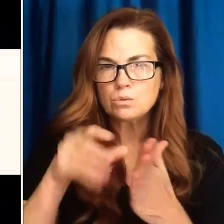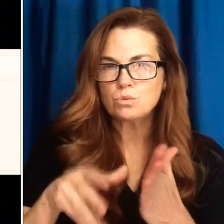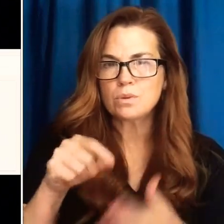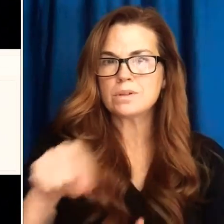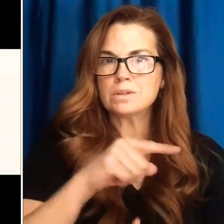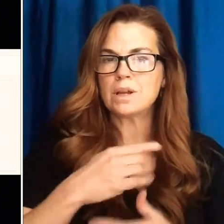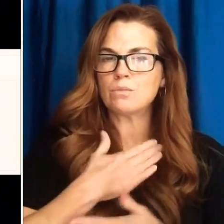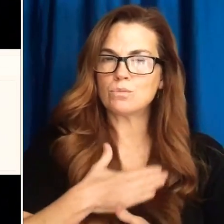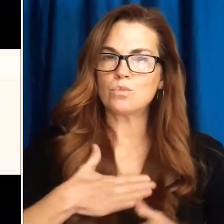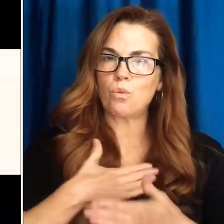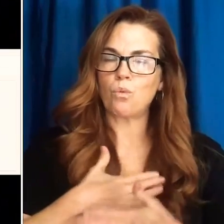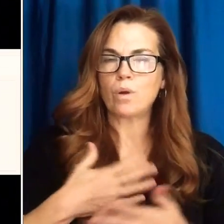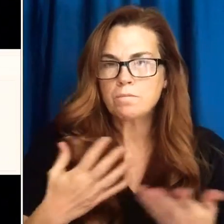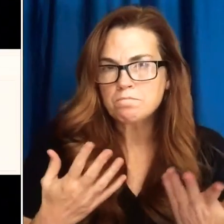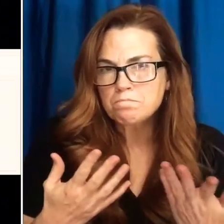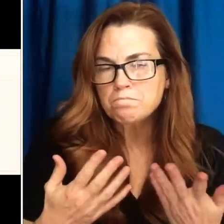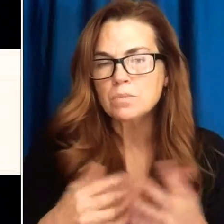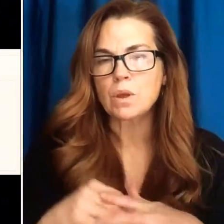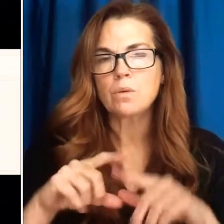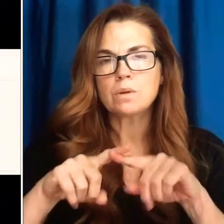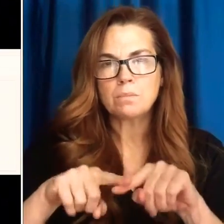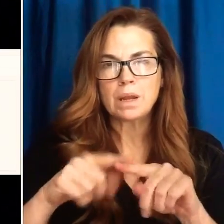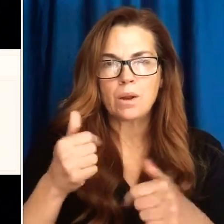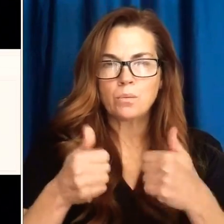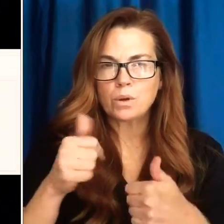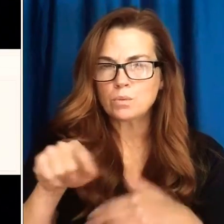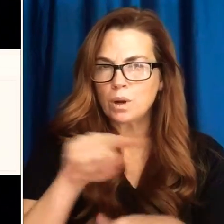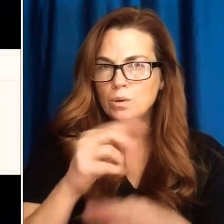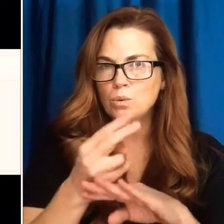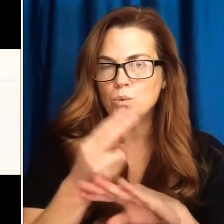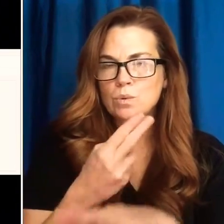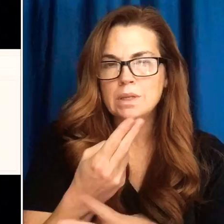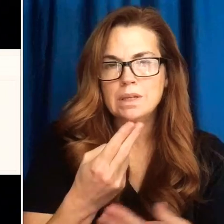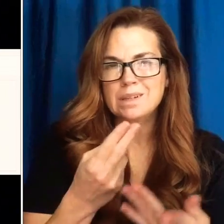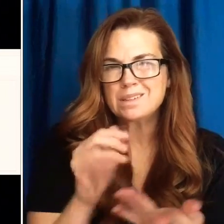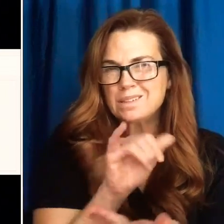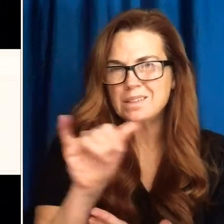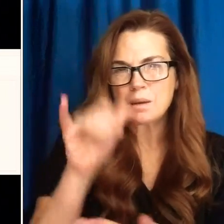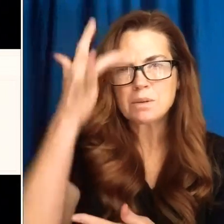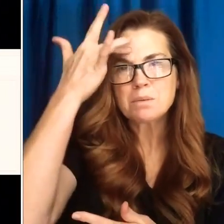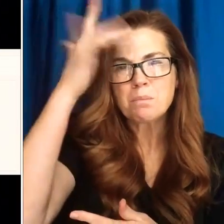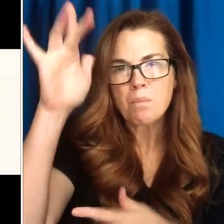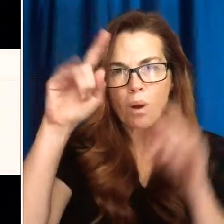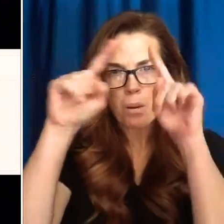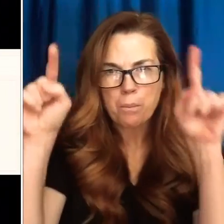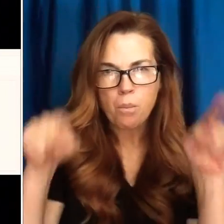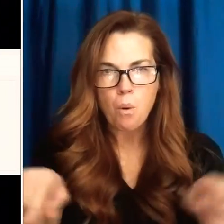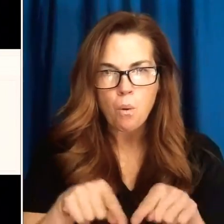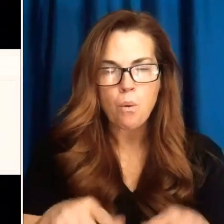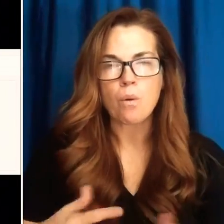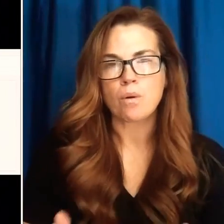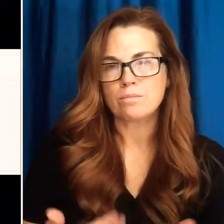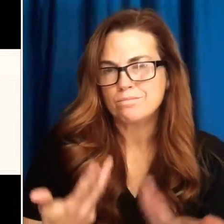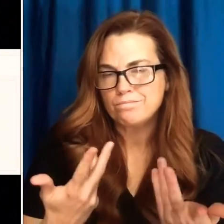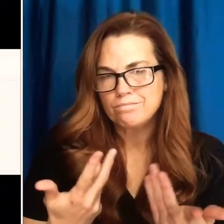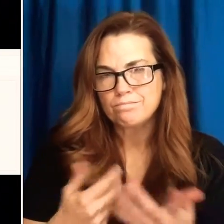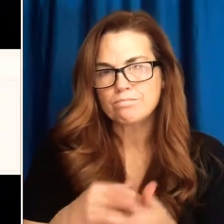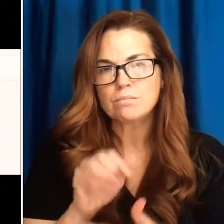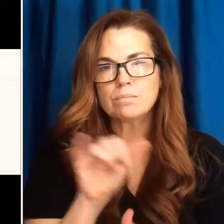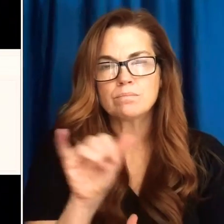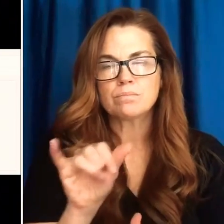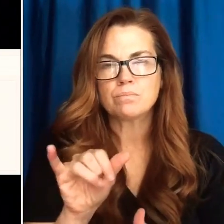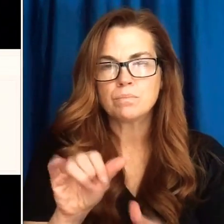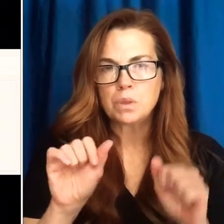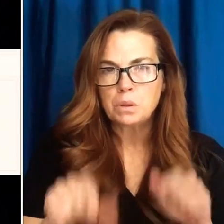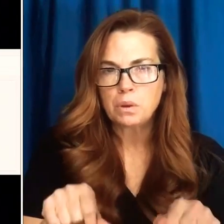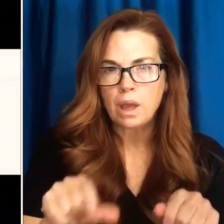used any kind of smart board or anything like that, it's very similar. You can change the colors. So if you go down to the color tablet, you